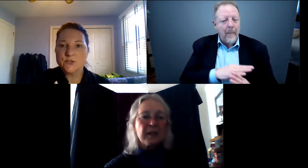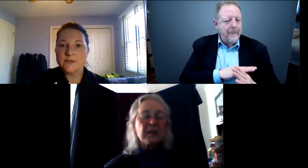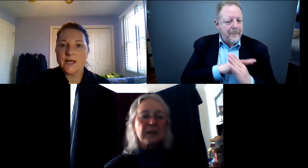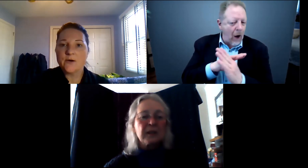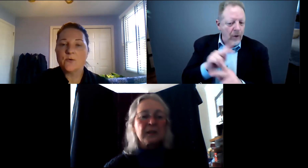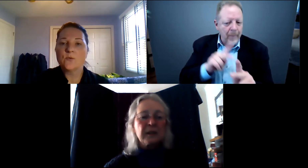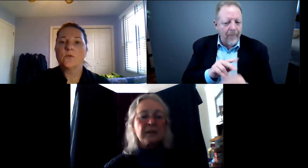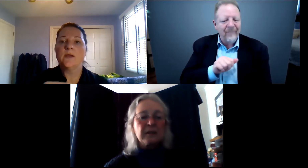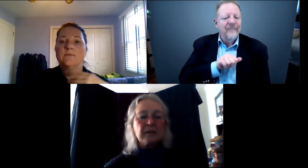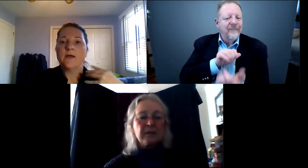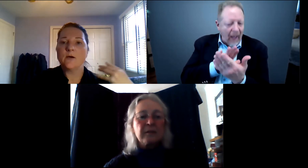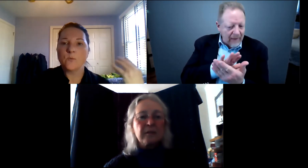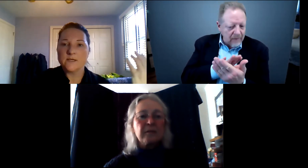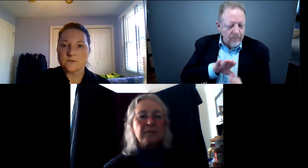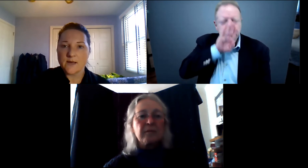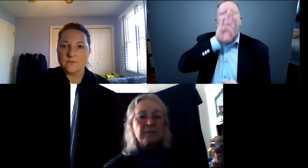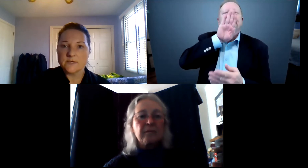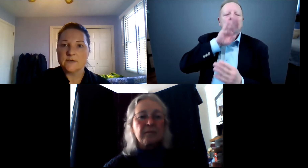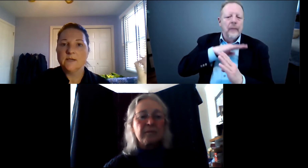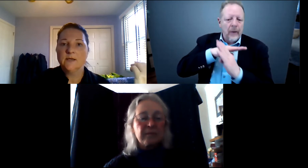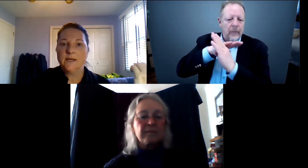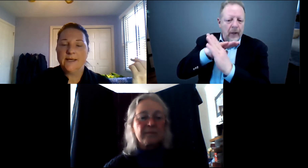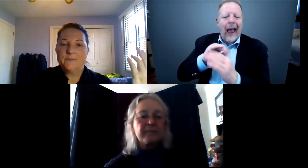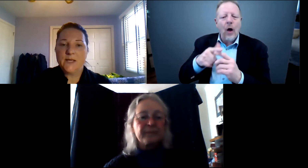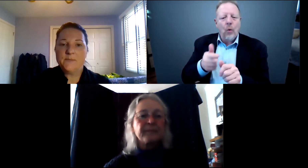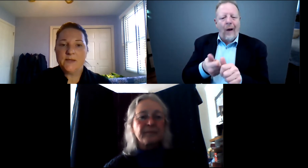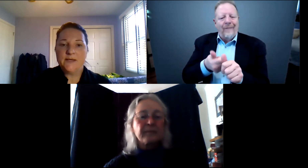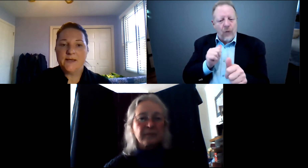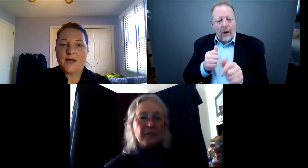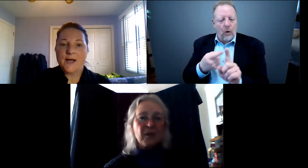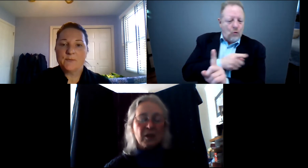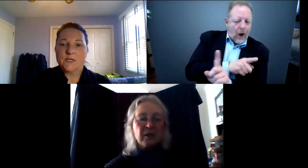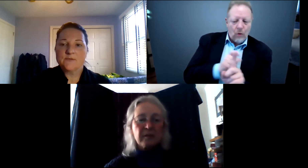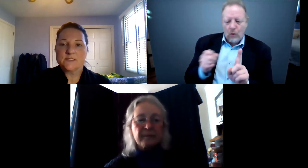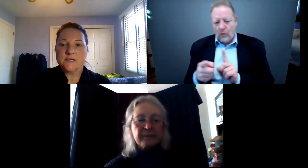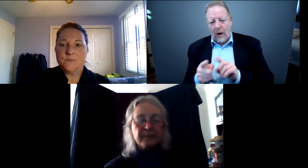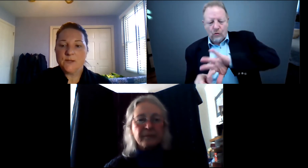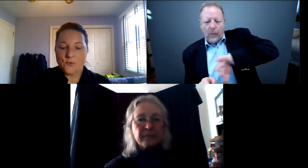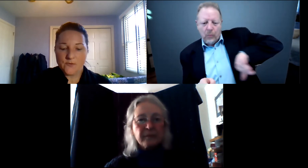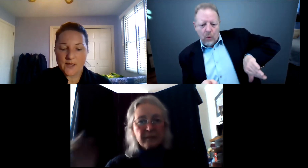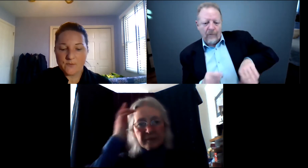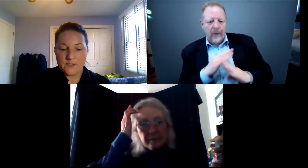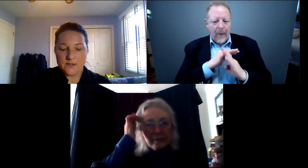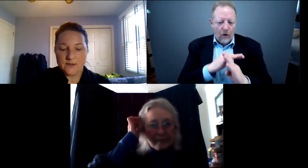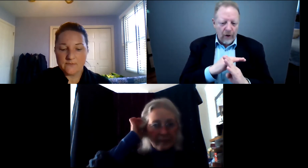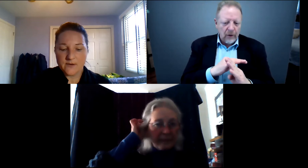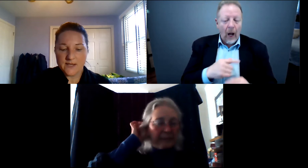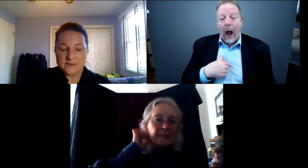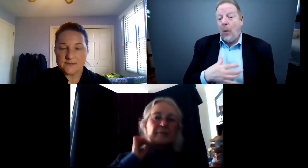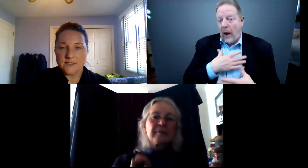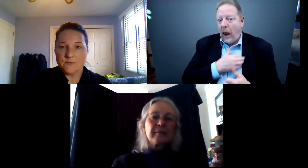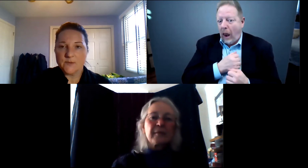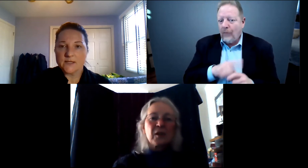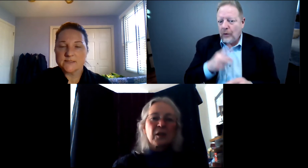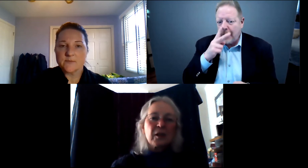ran into and how they found ways around it. And maybe I would love to see people that we